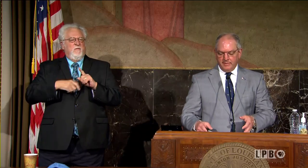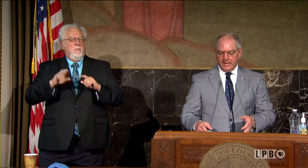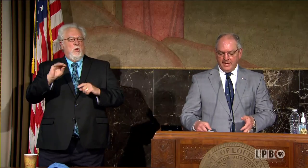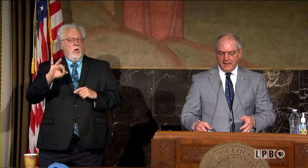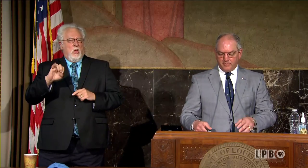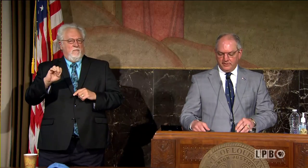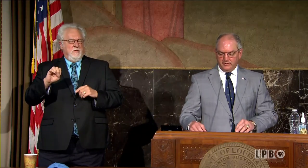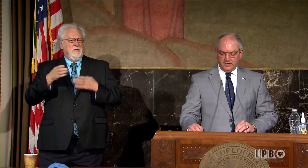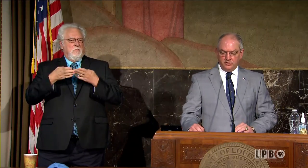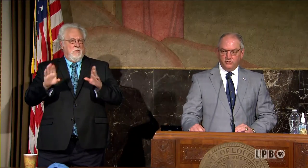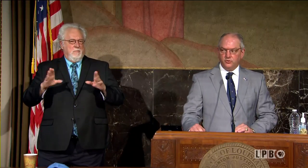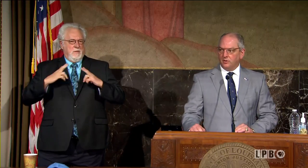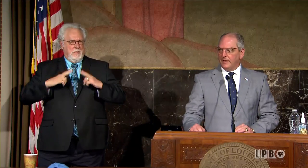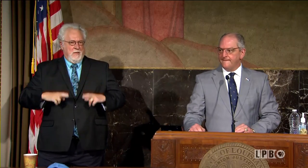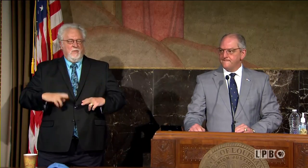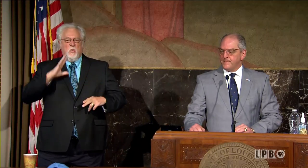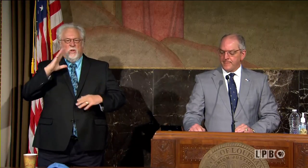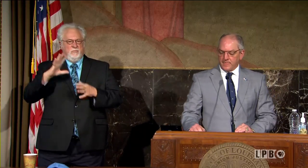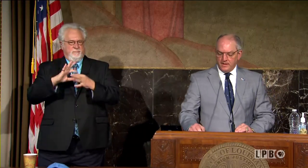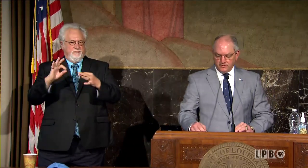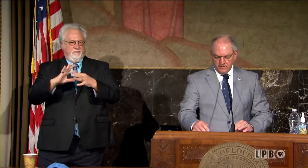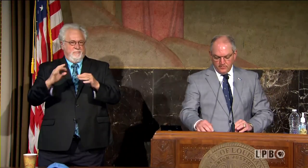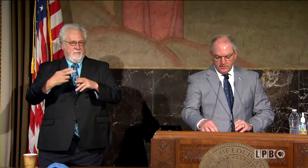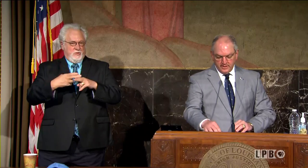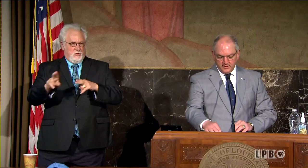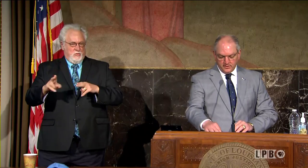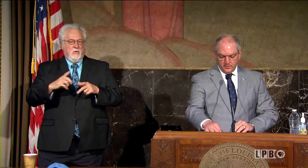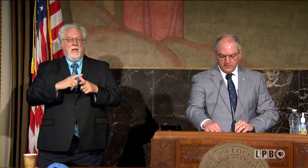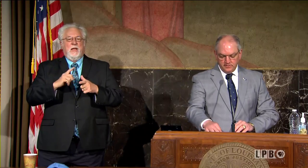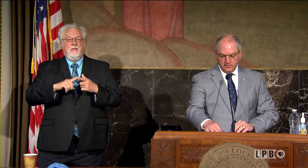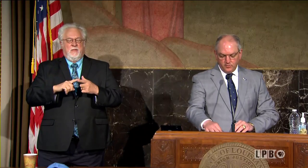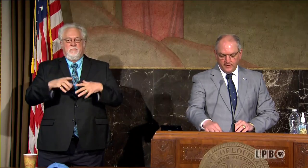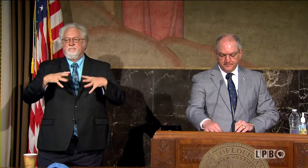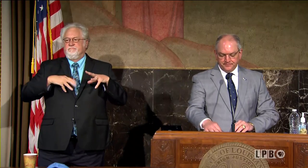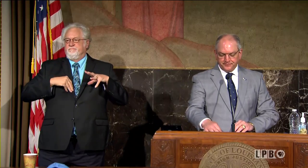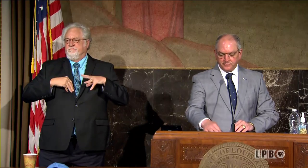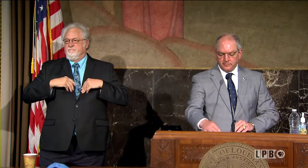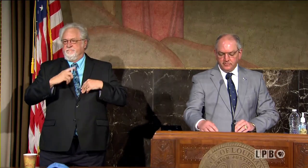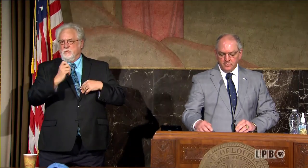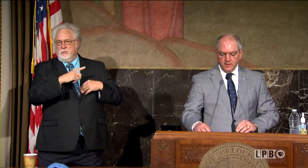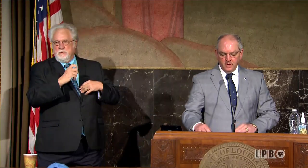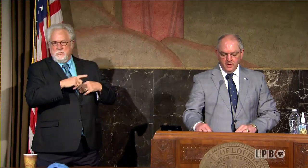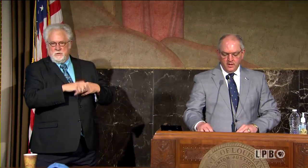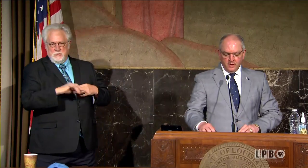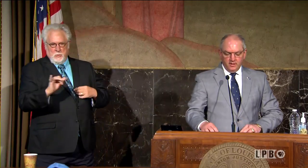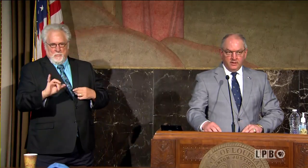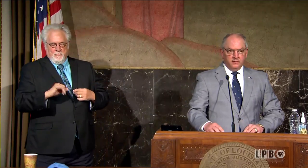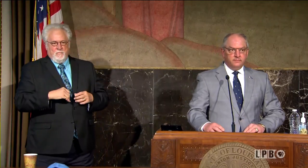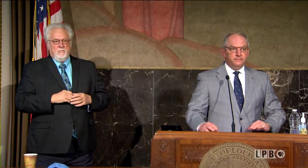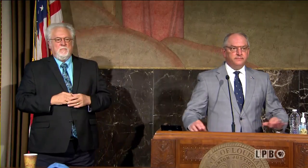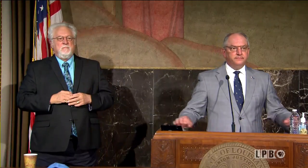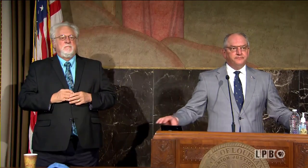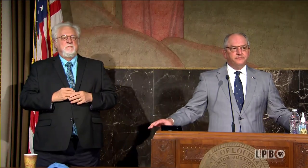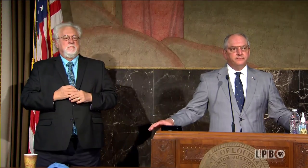will be making a presentation shortly, and certainly will take your questions as well.